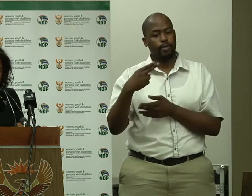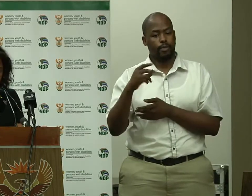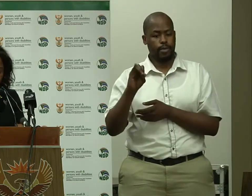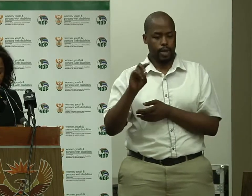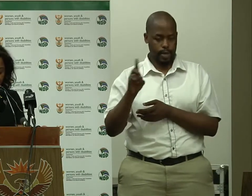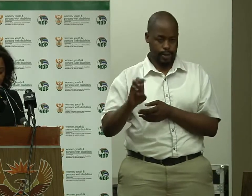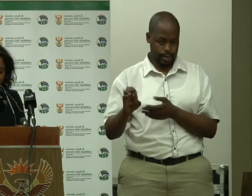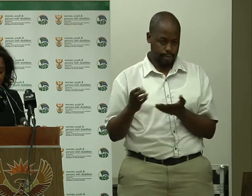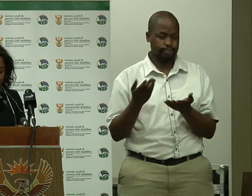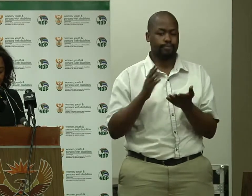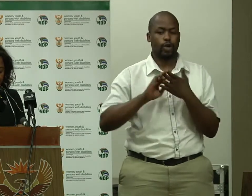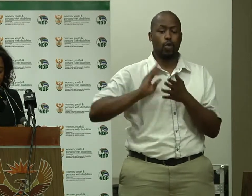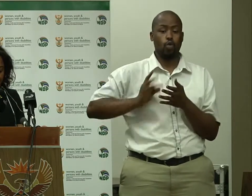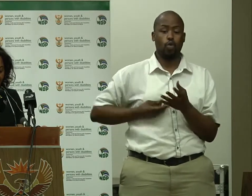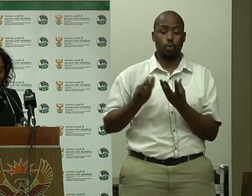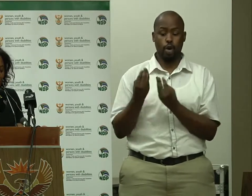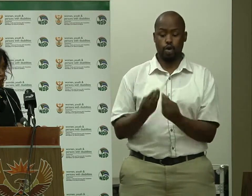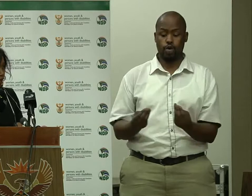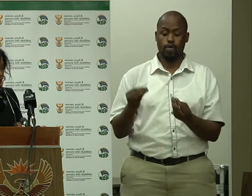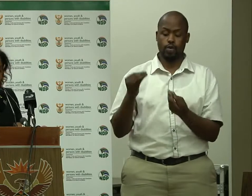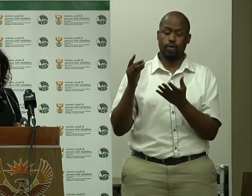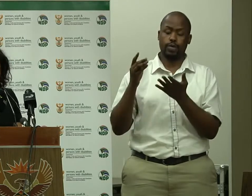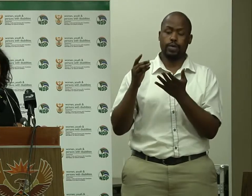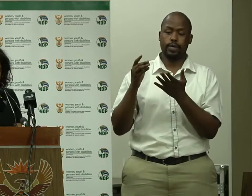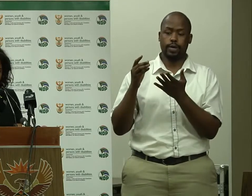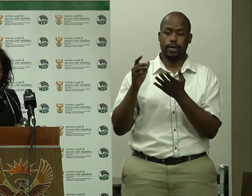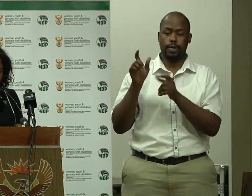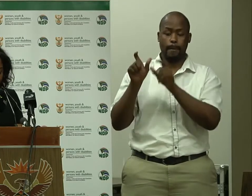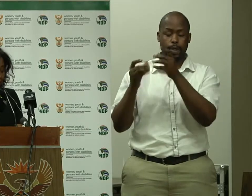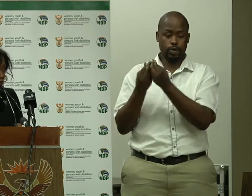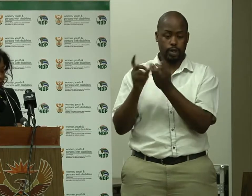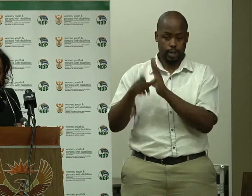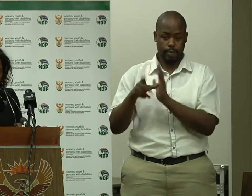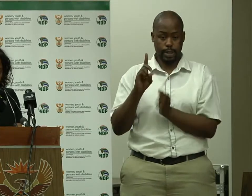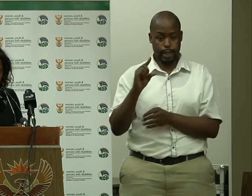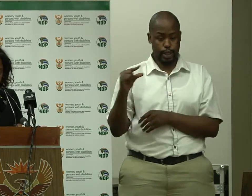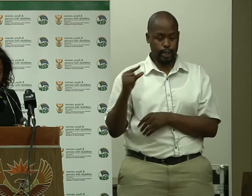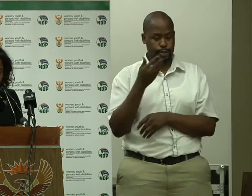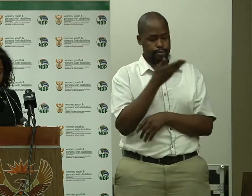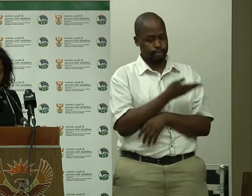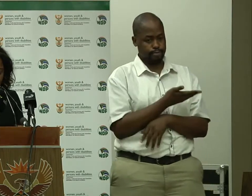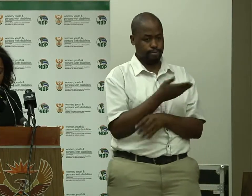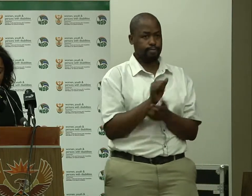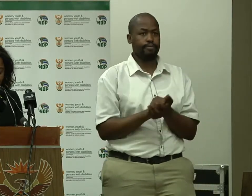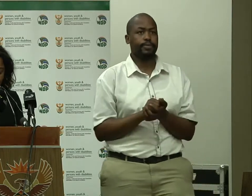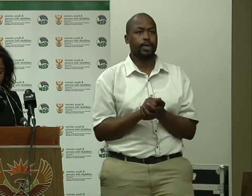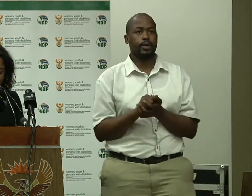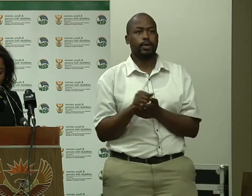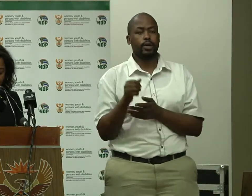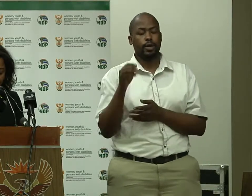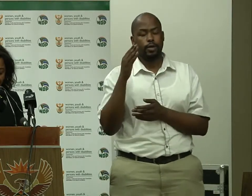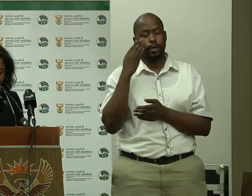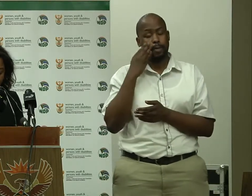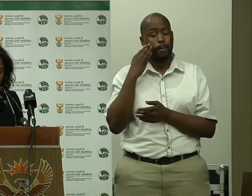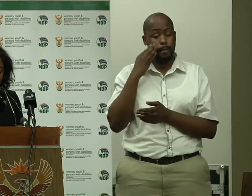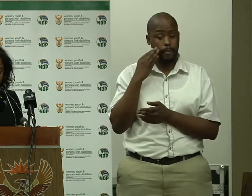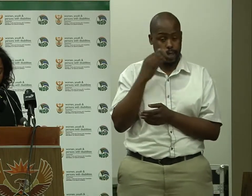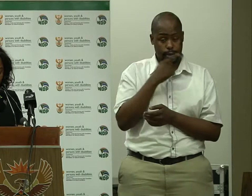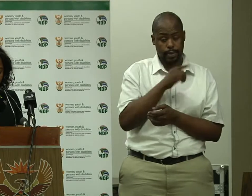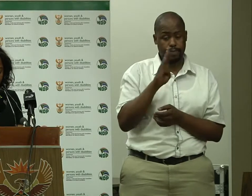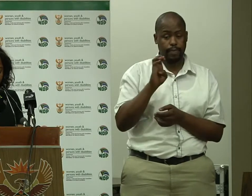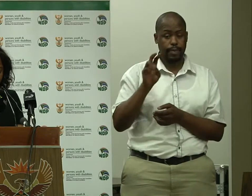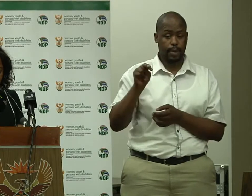Women, Youth, and Persons with Disabilities, Advocate Joyce Maluleke. We've got Mr. Benny Balime, Acting